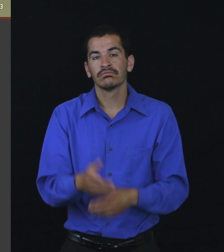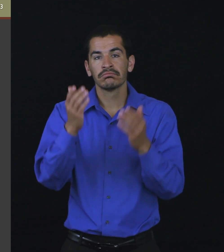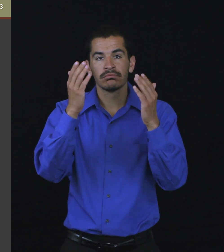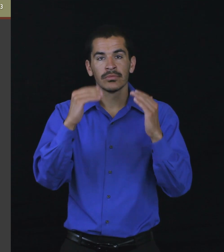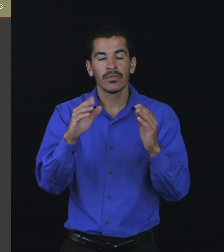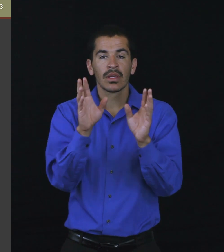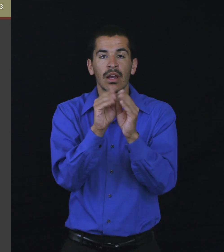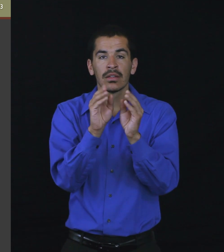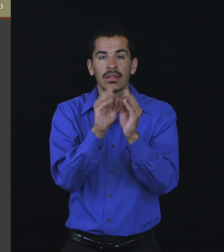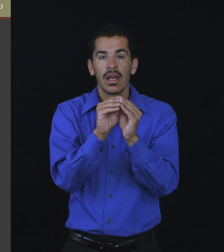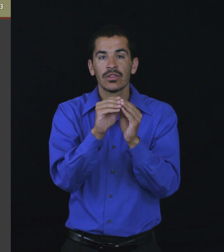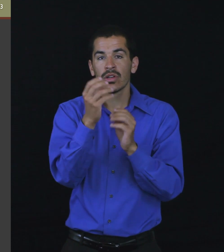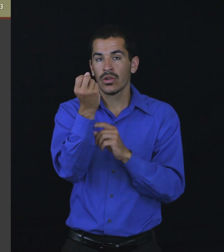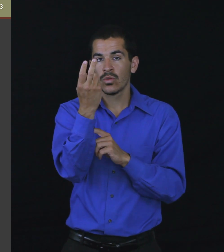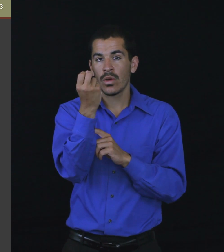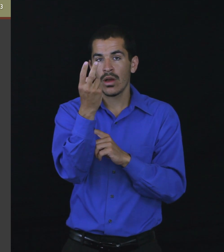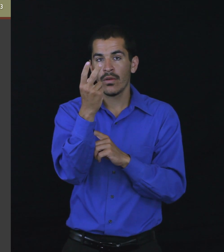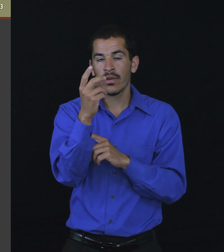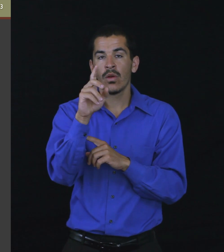Session 12,